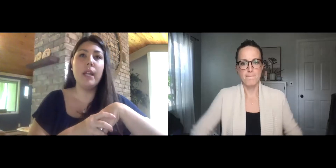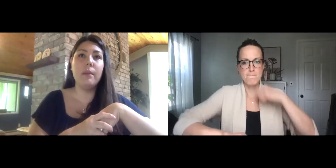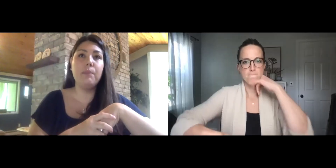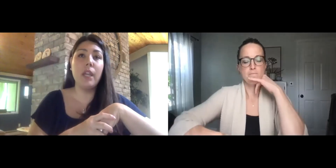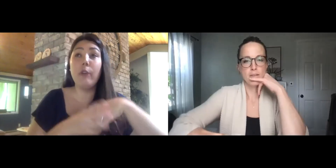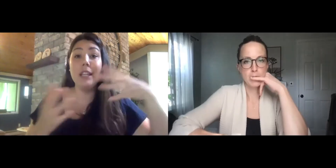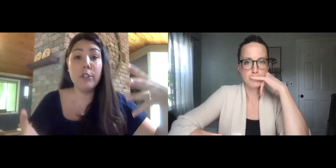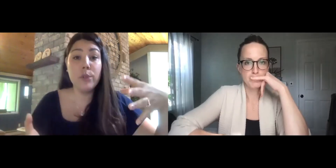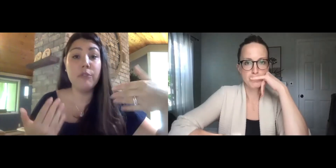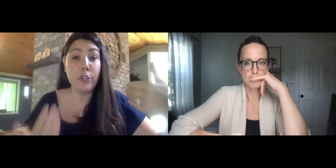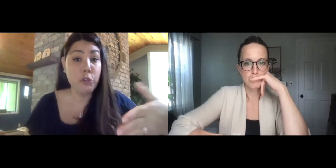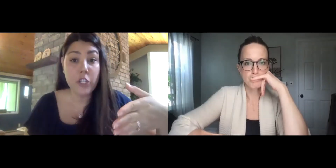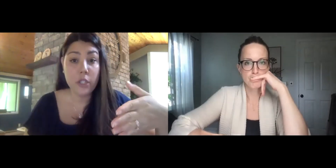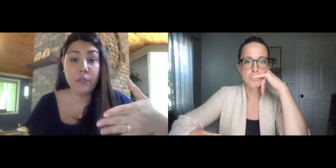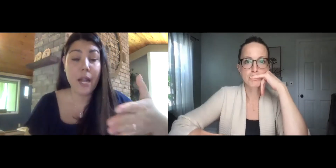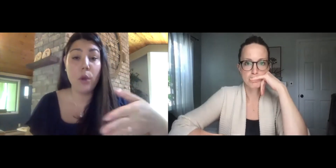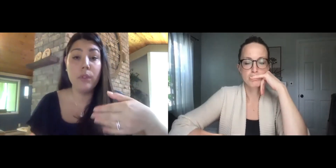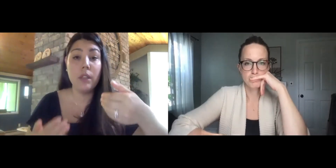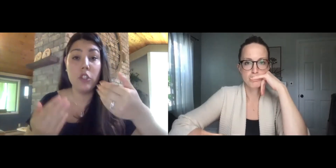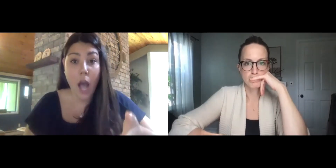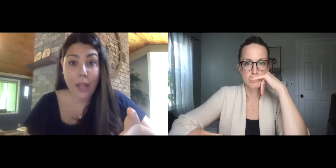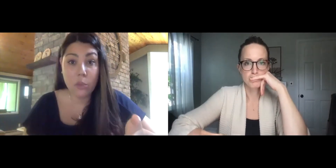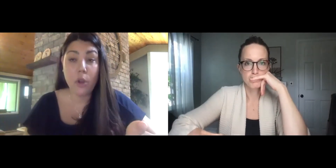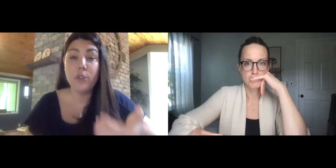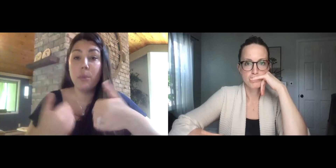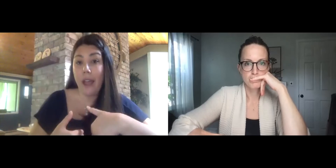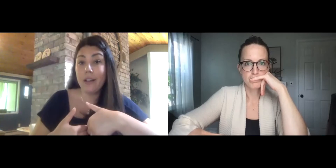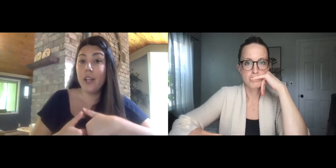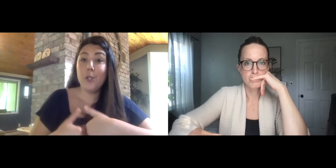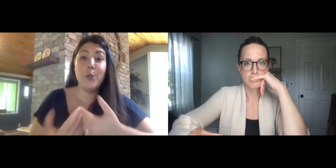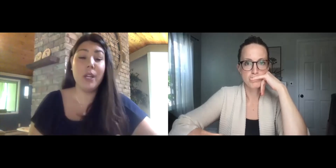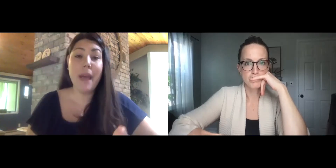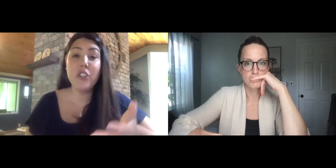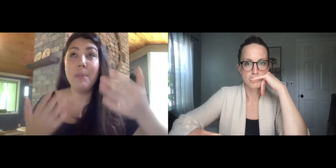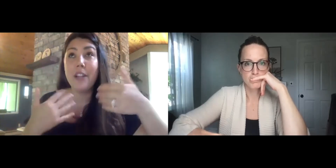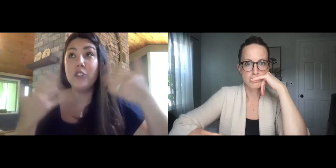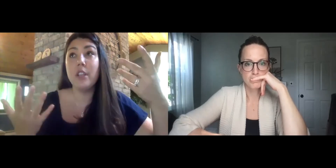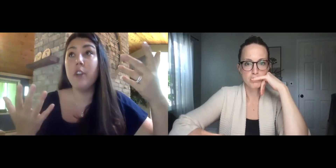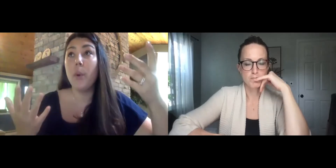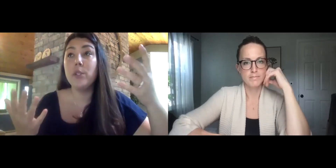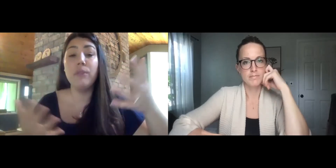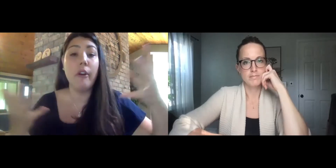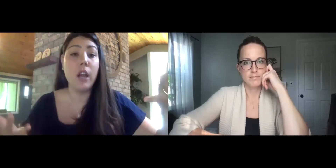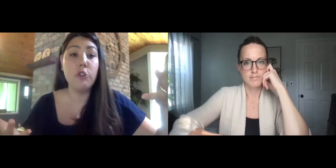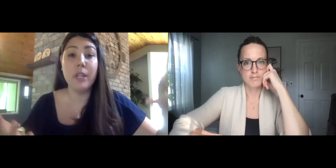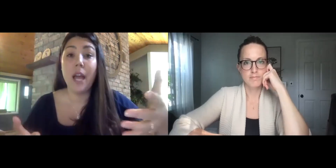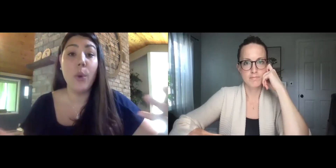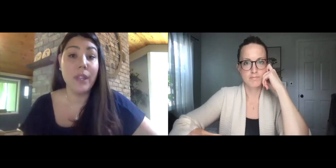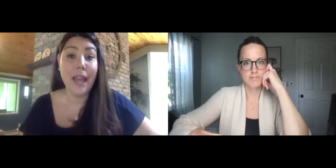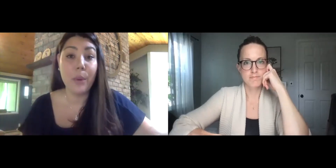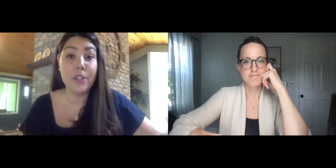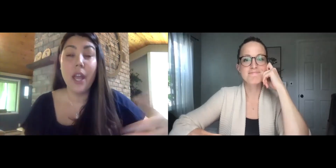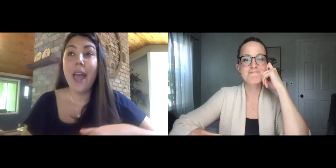But it greatly reduces frustration for not only the child, but also the parent. So you can imagine yourself going to a foreign country and not